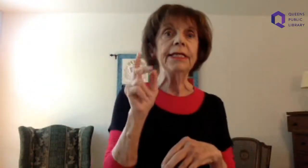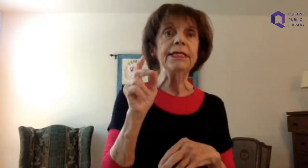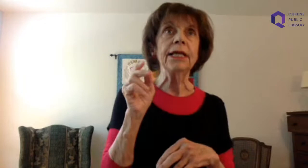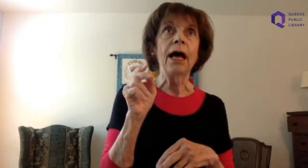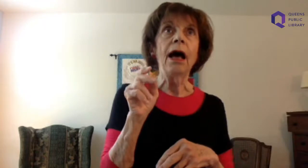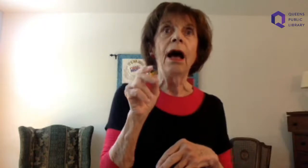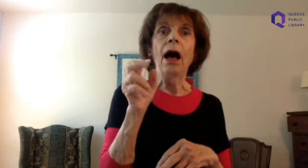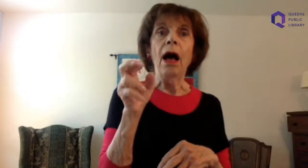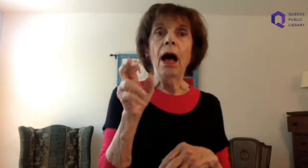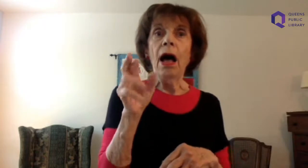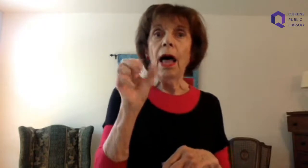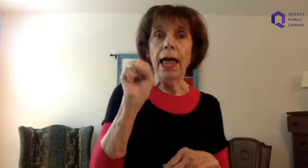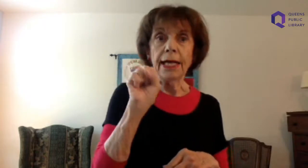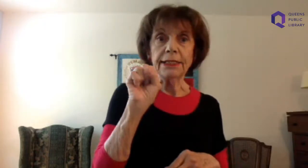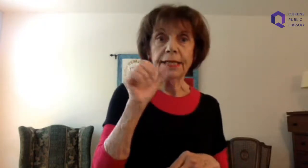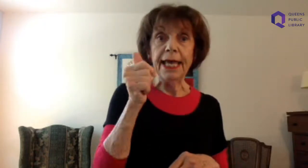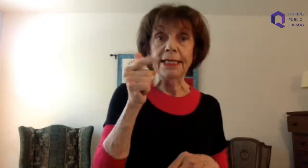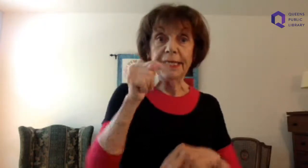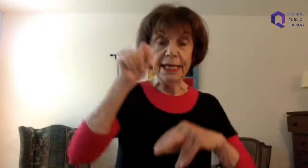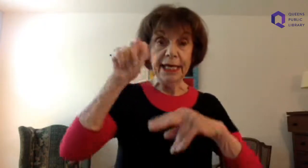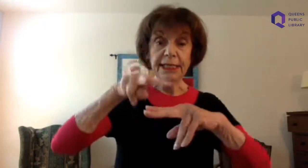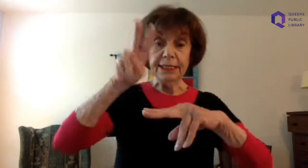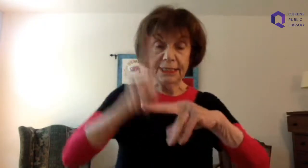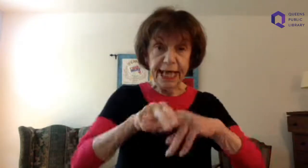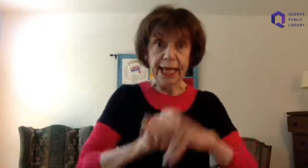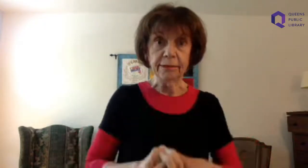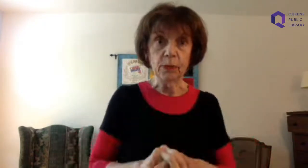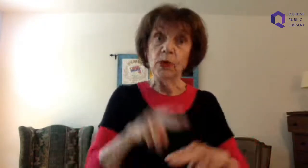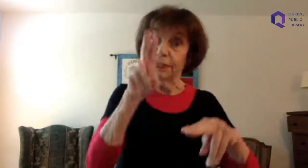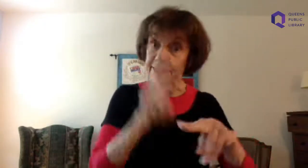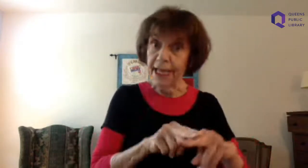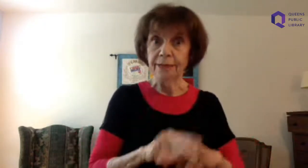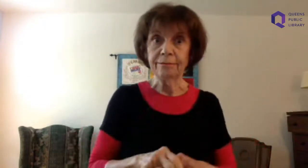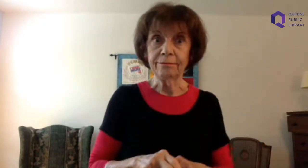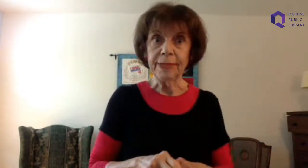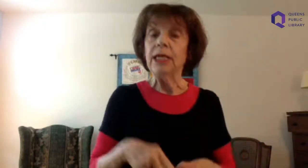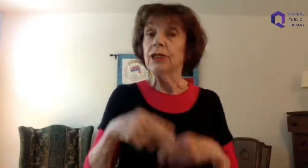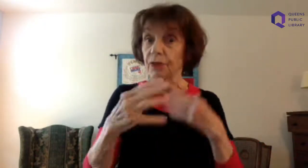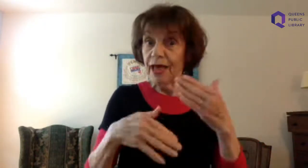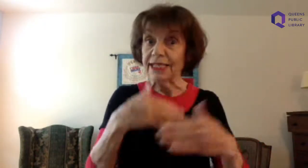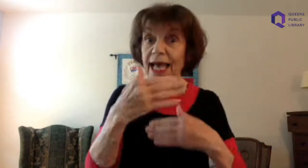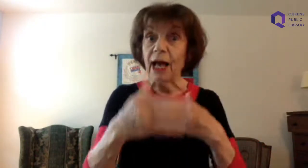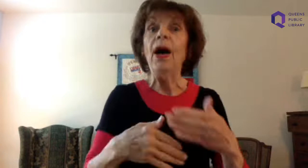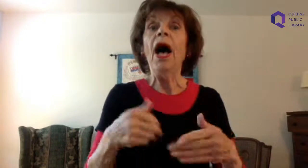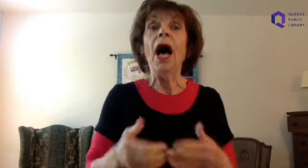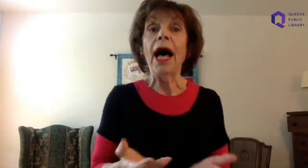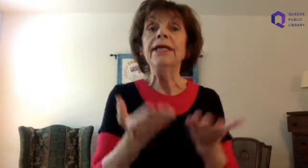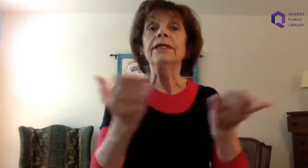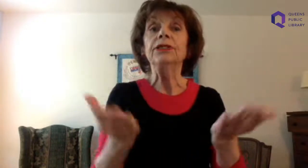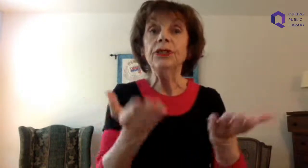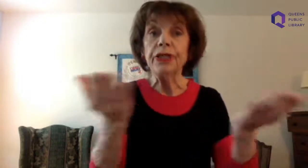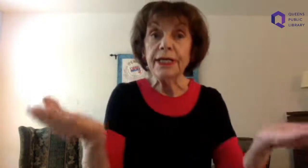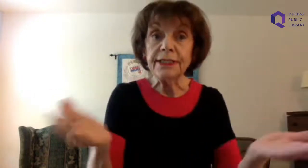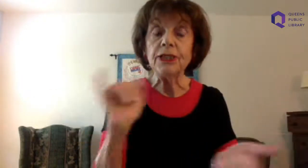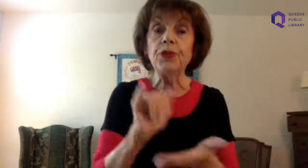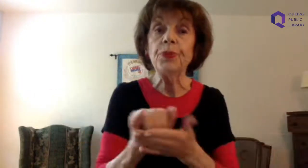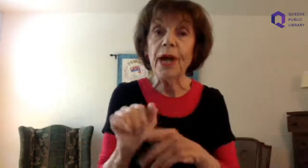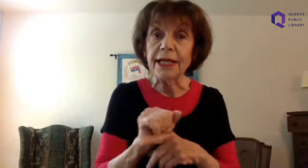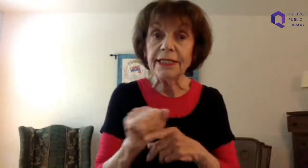this is S-A-T is sat, or sit. So that's how I suggest that you practice